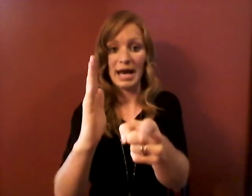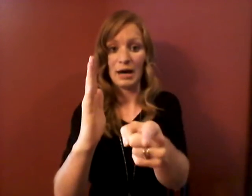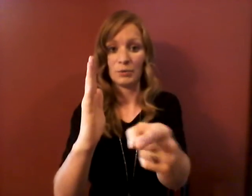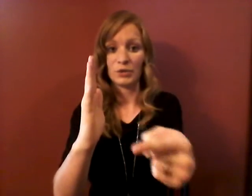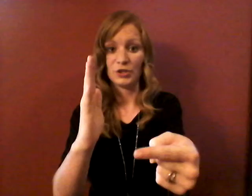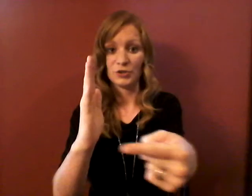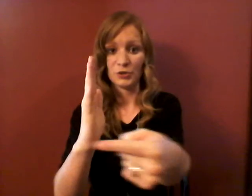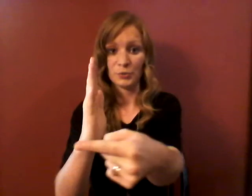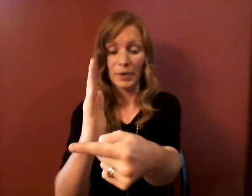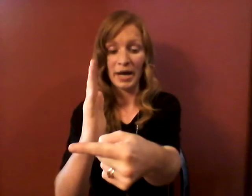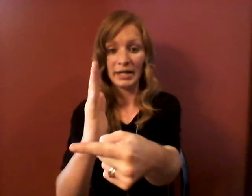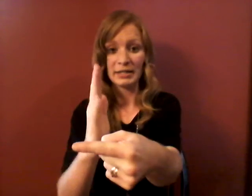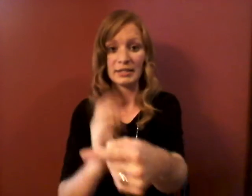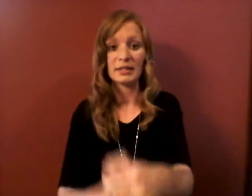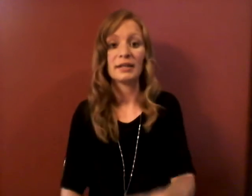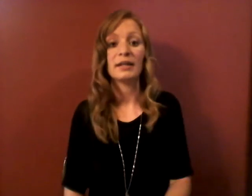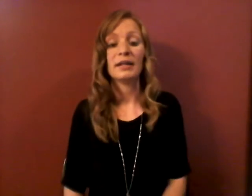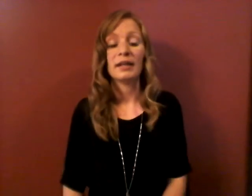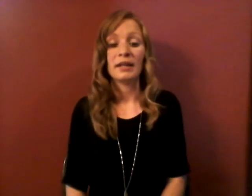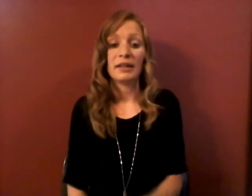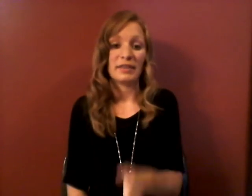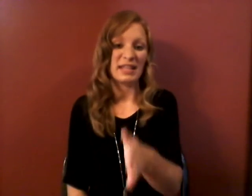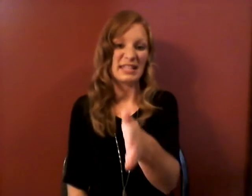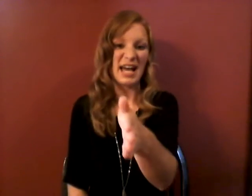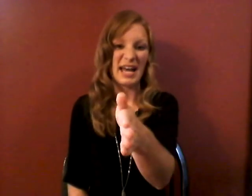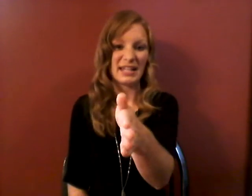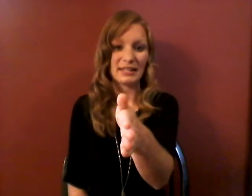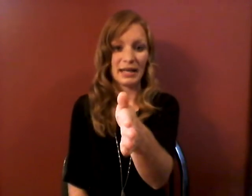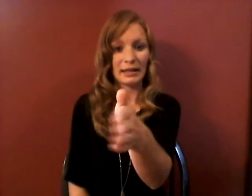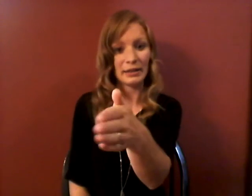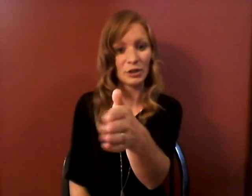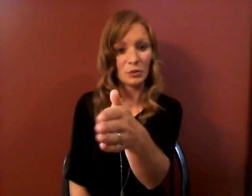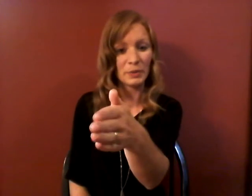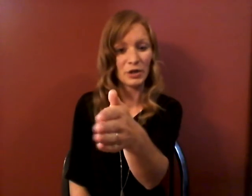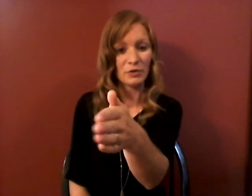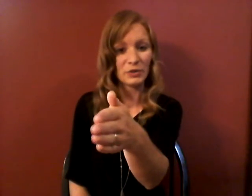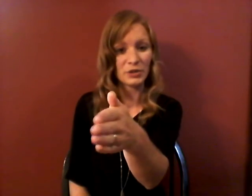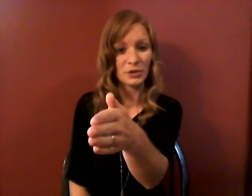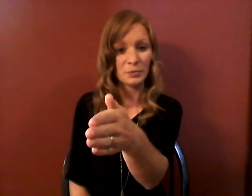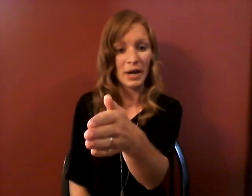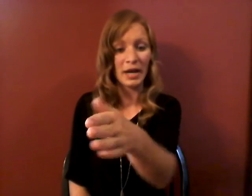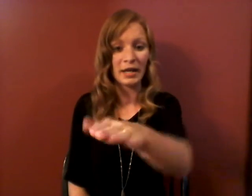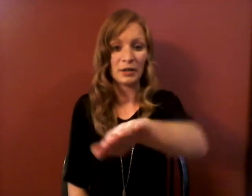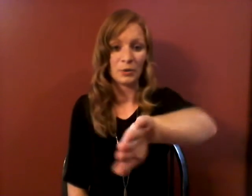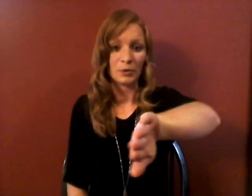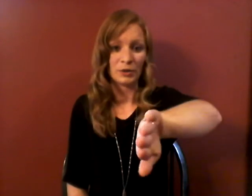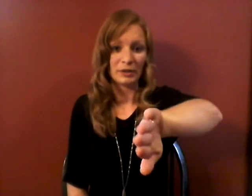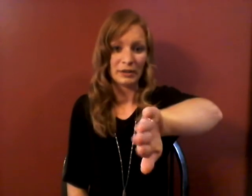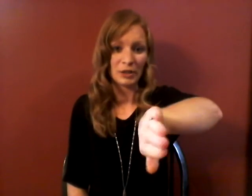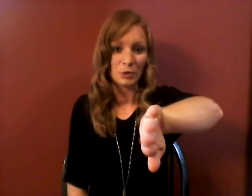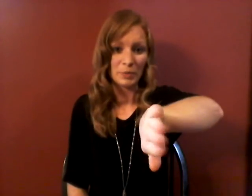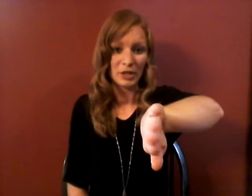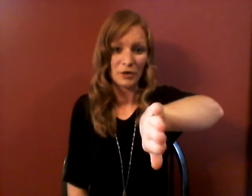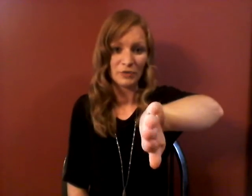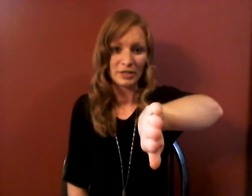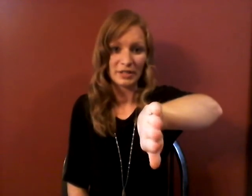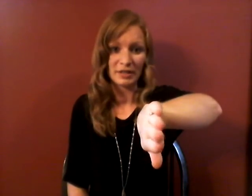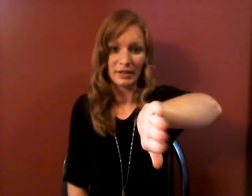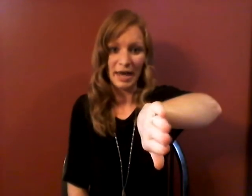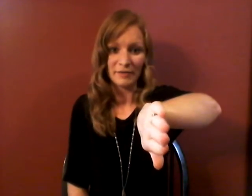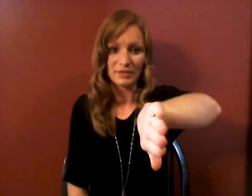down and to the right. This sign's like a little bit over to the right or a little bit over to the left.